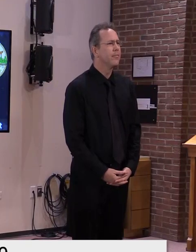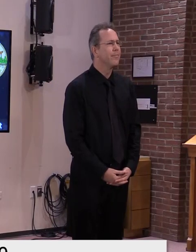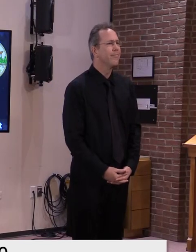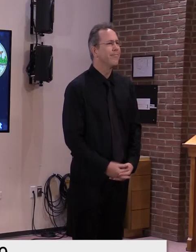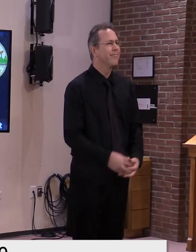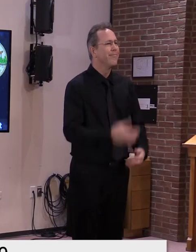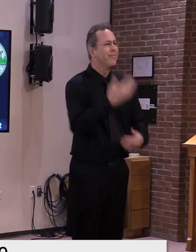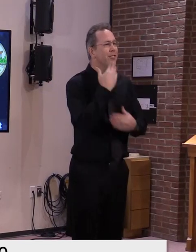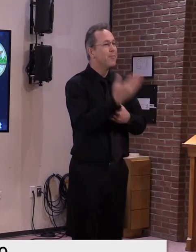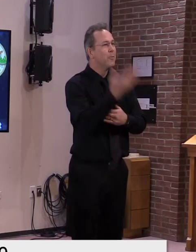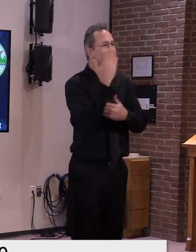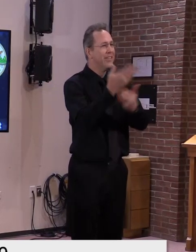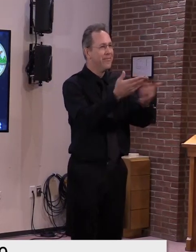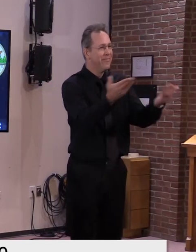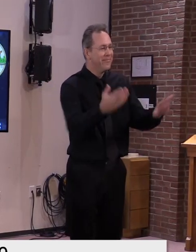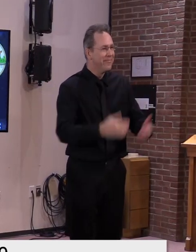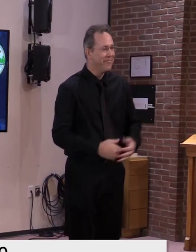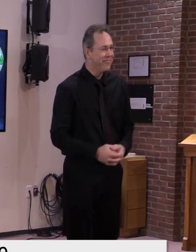Good morning, everyone.